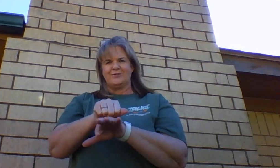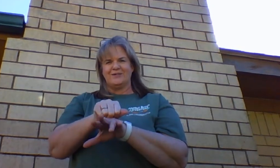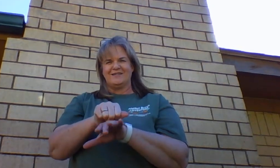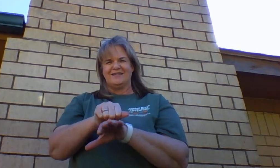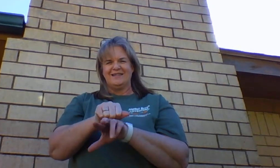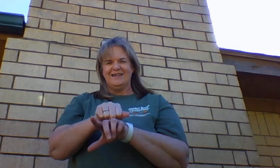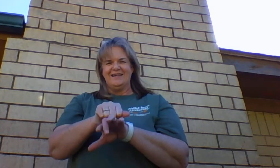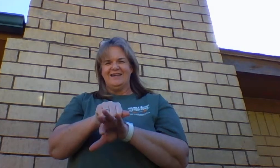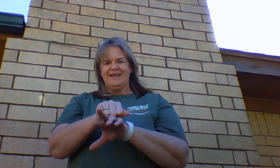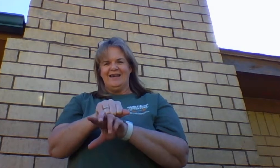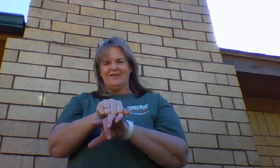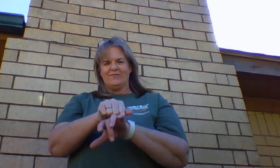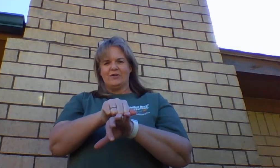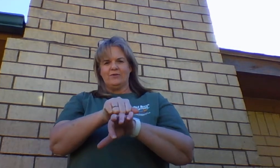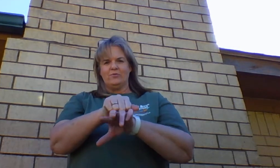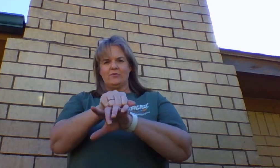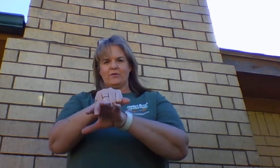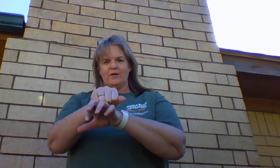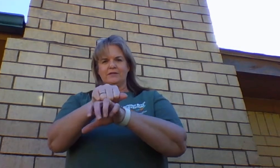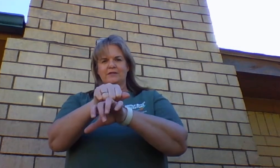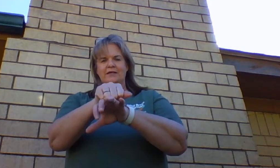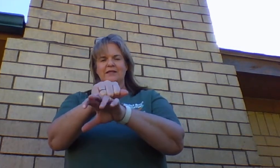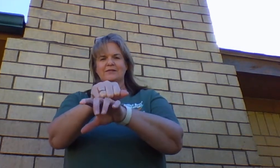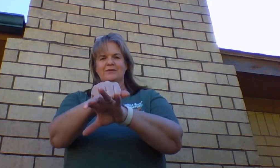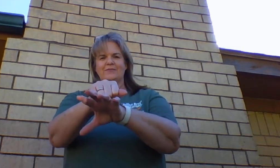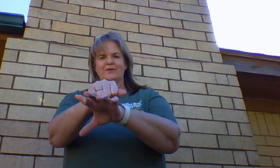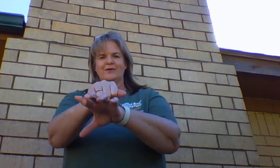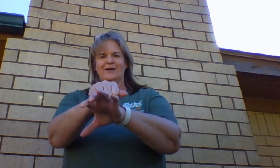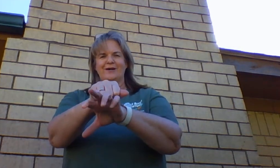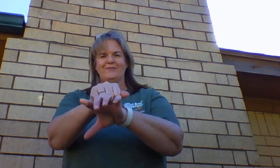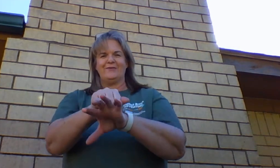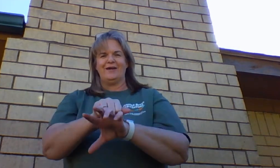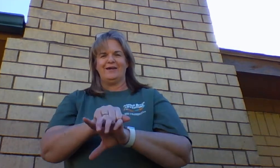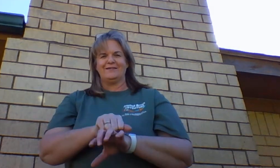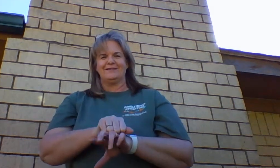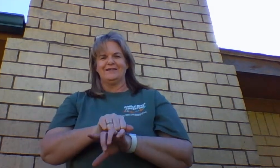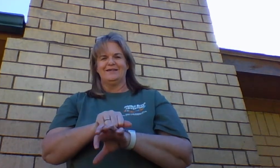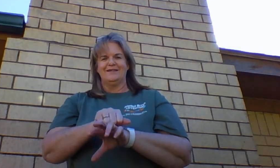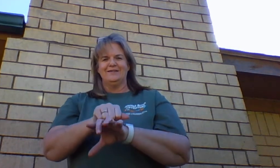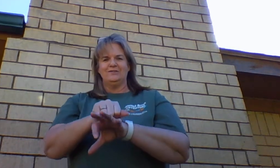it, and we're going to move it around, and that's going to be our sign for ant.